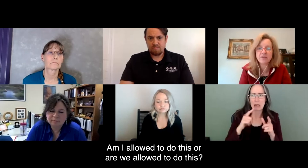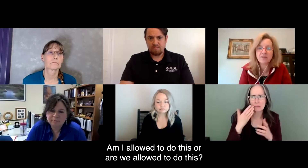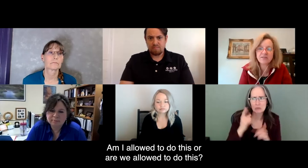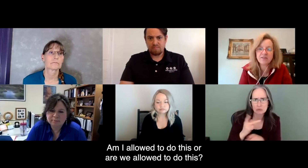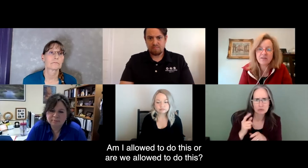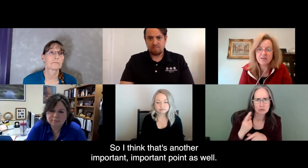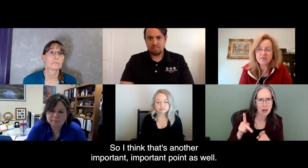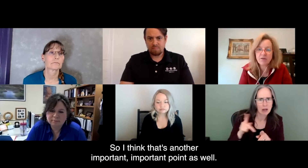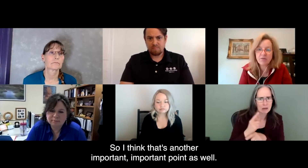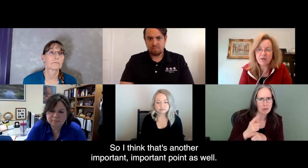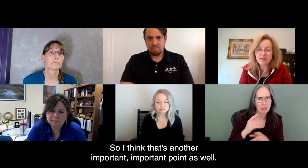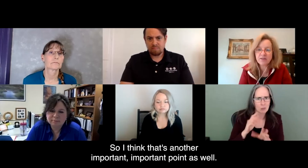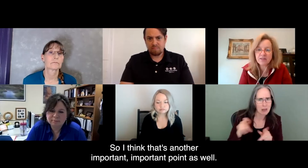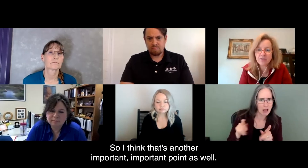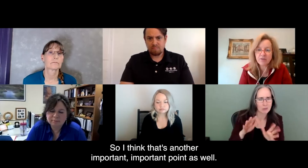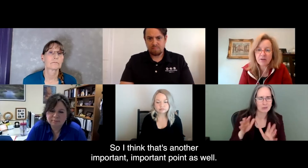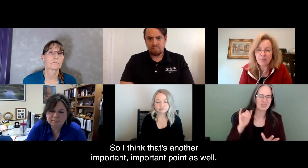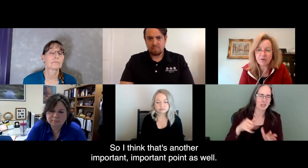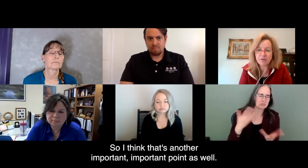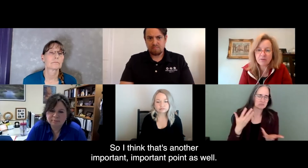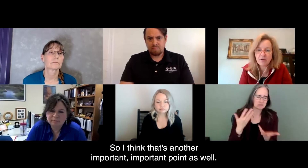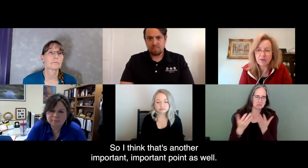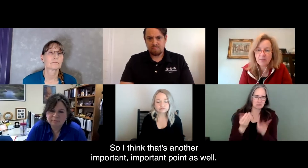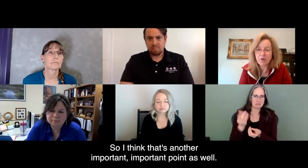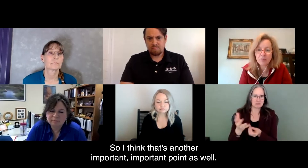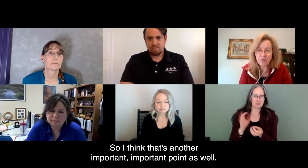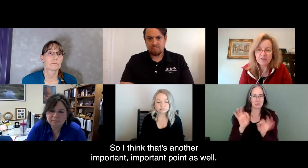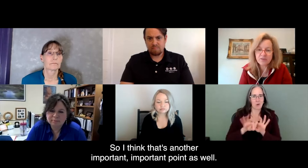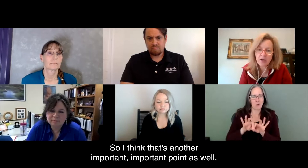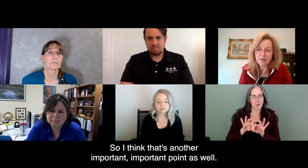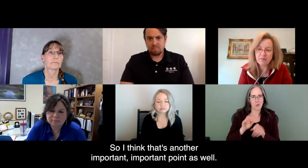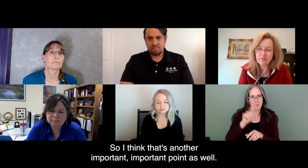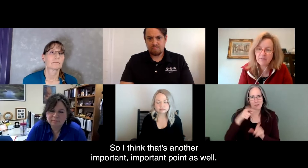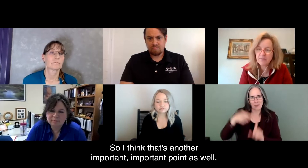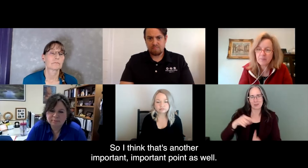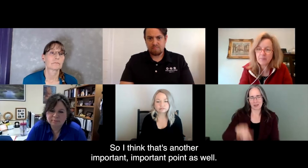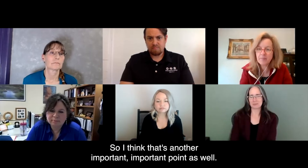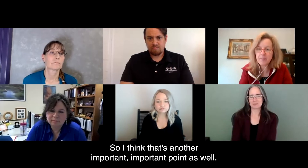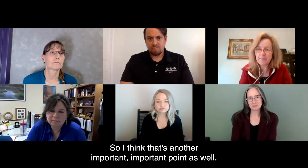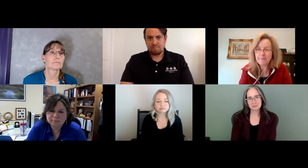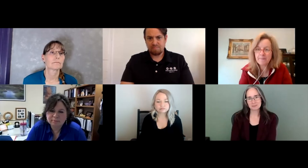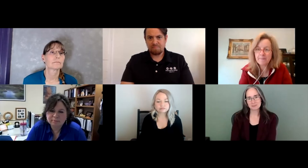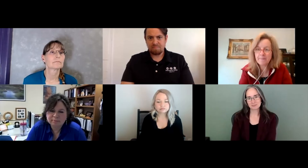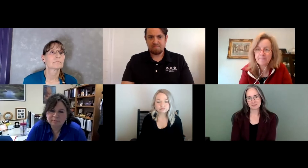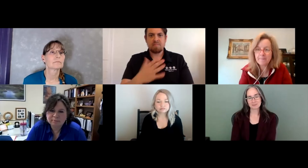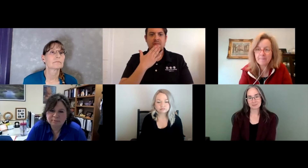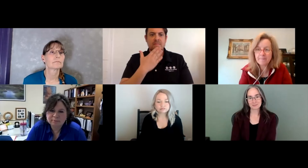to do this? So I think that's another important point as well.